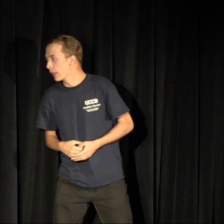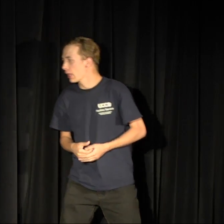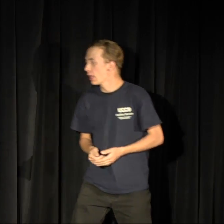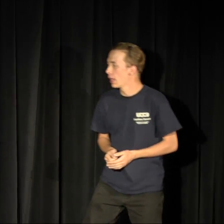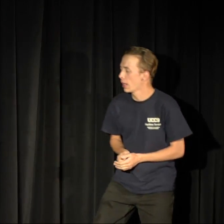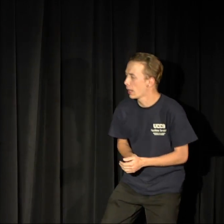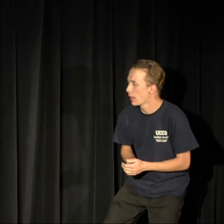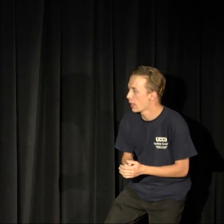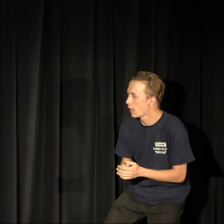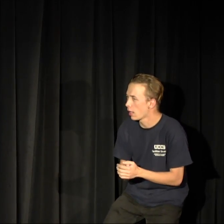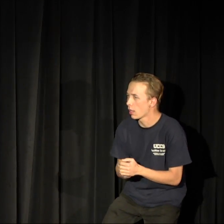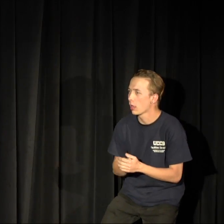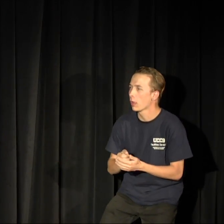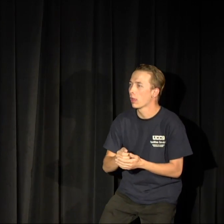Interpreting.